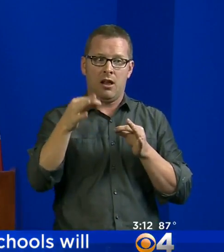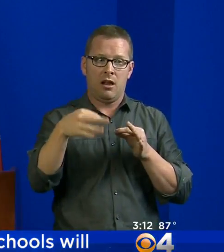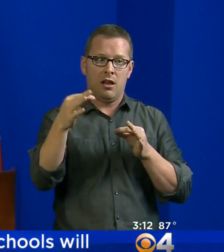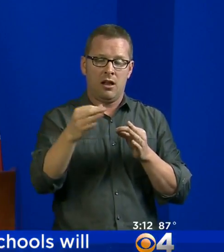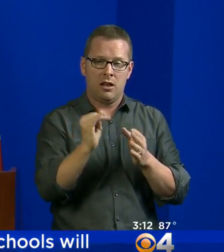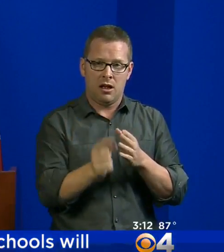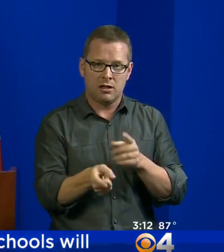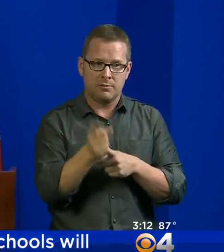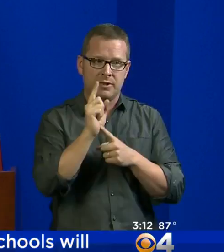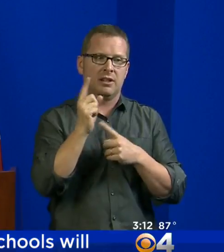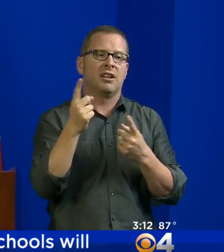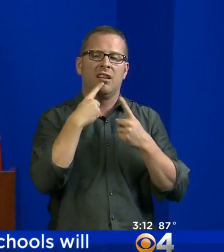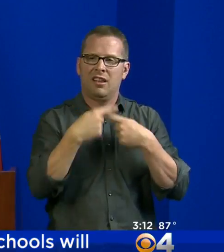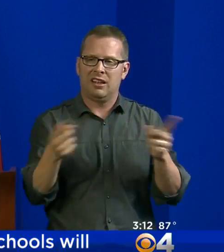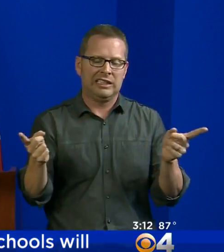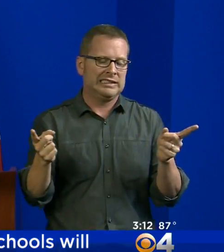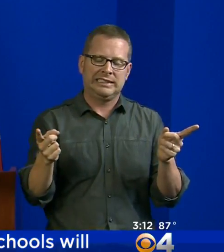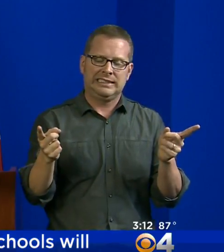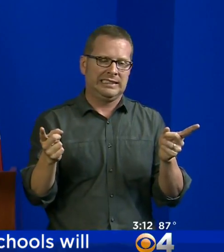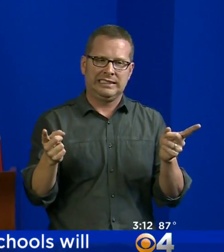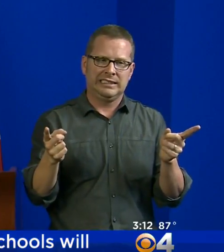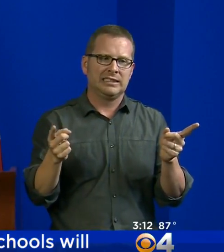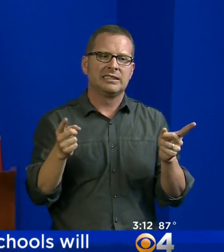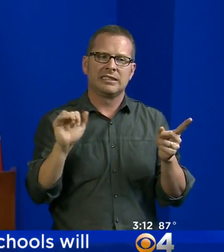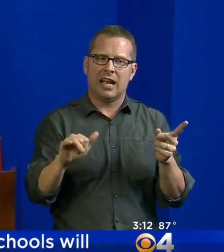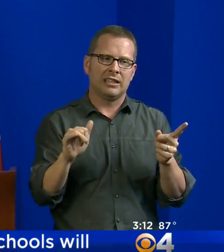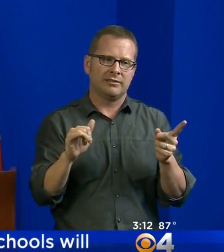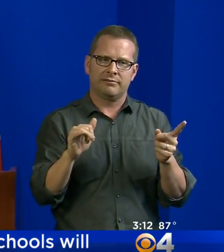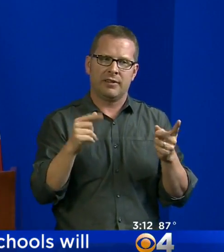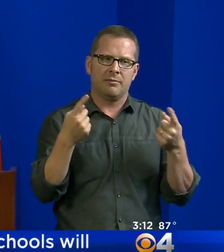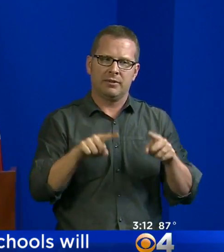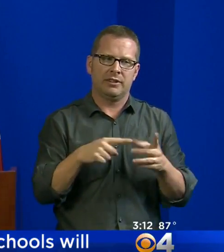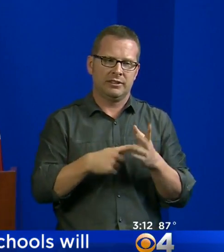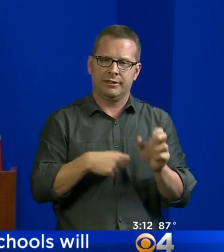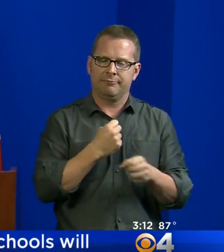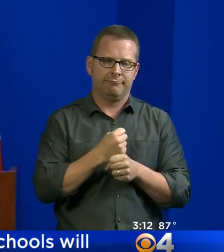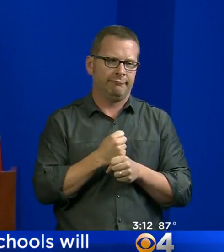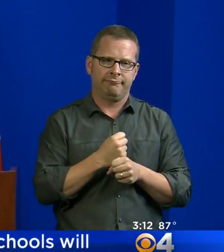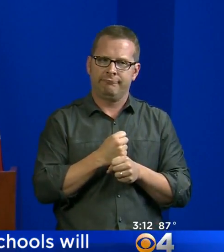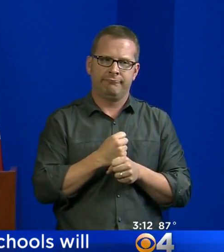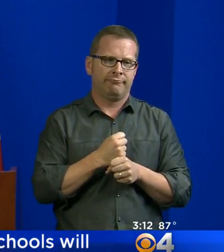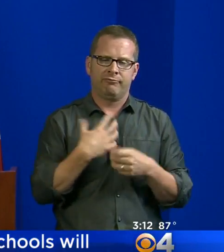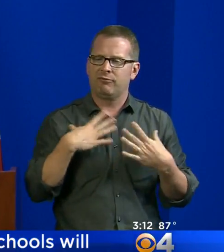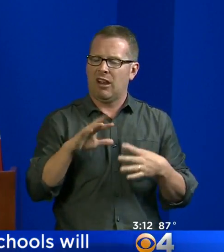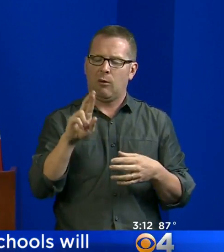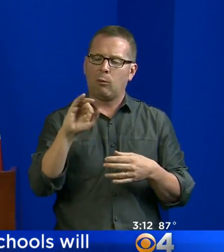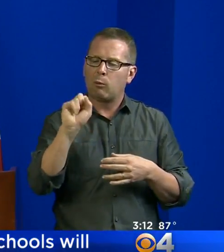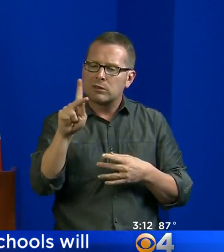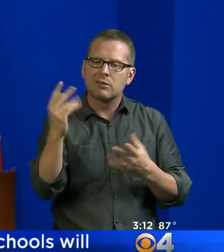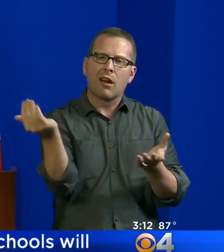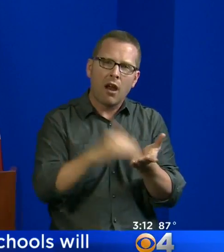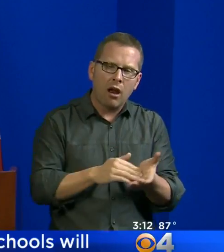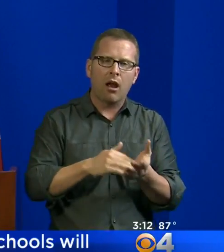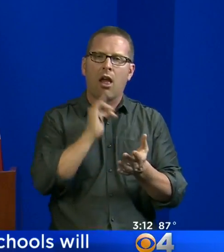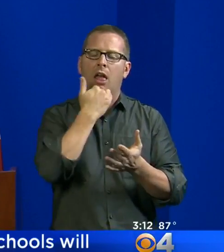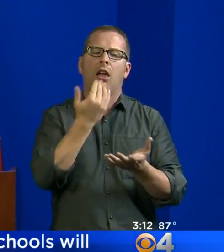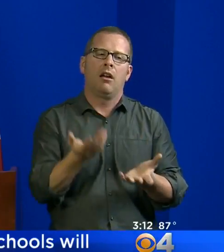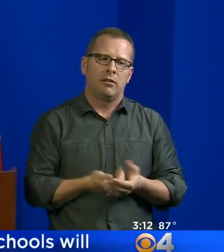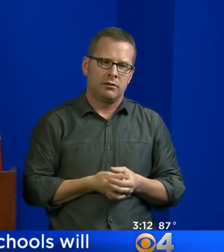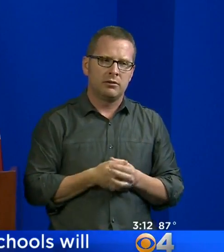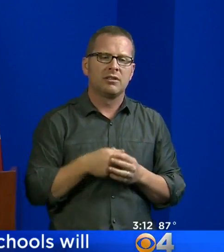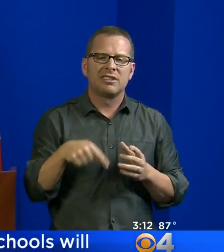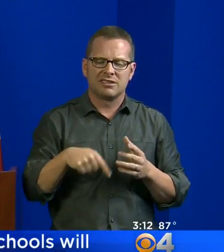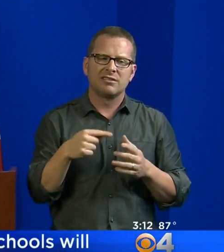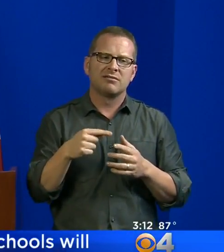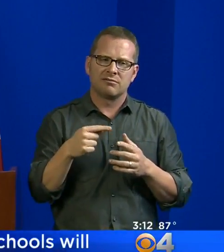winds. We don't want to take that chance right now. This is a much stronger storm than we have anticipated. It's stronger than what